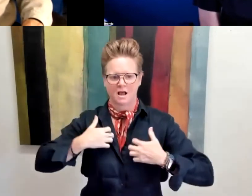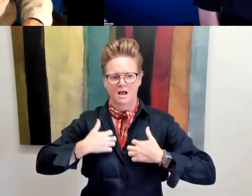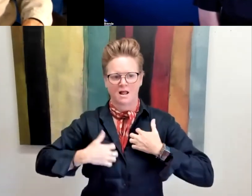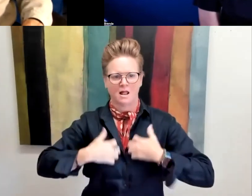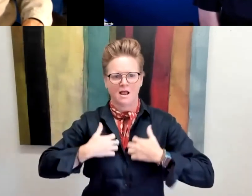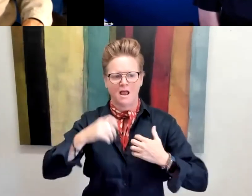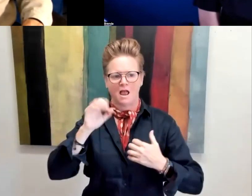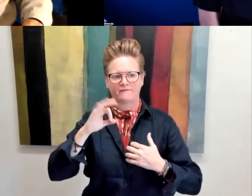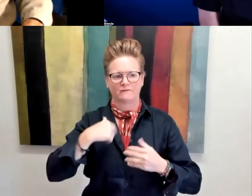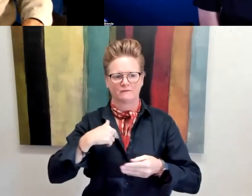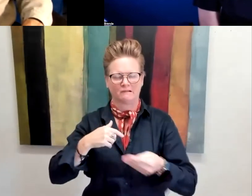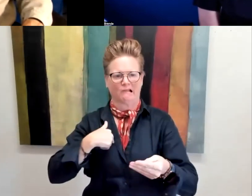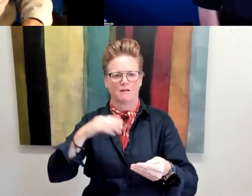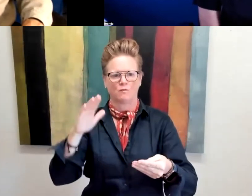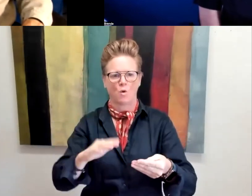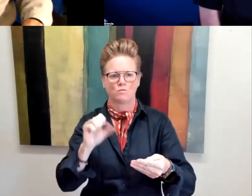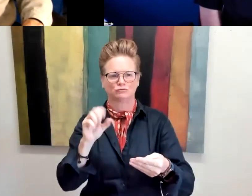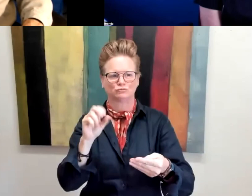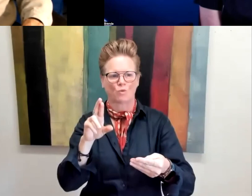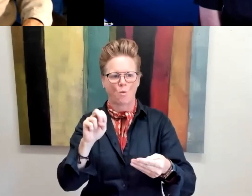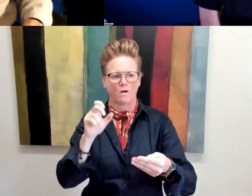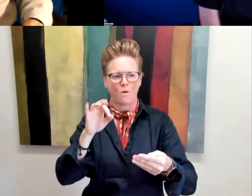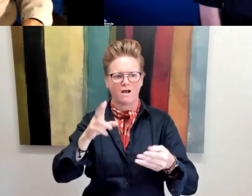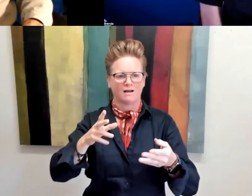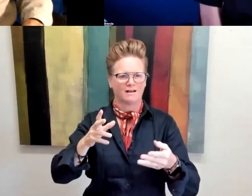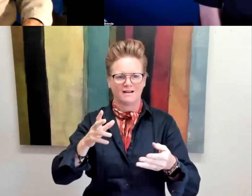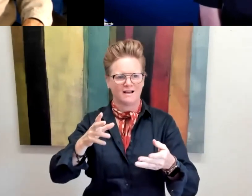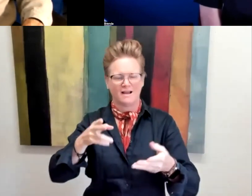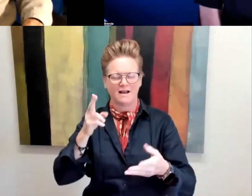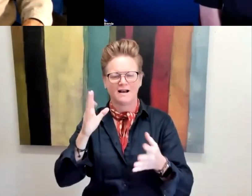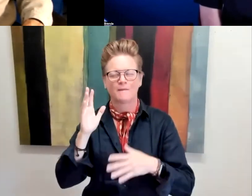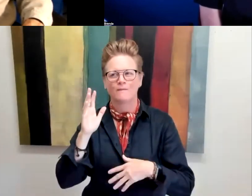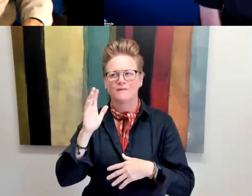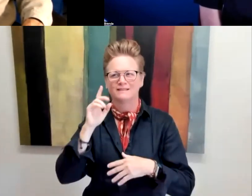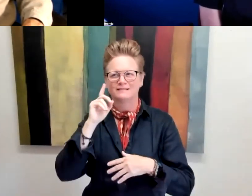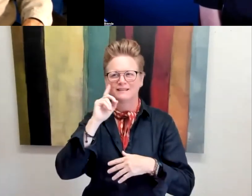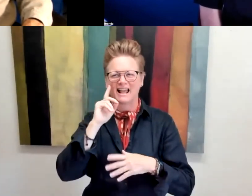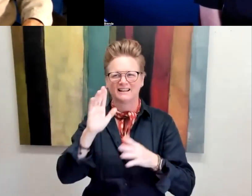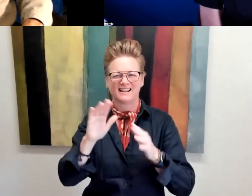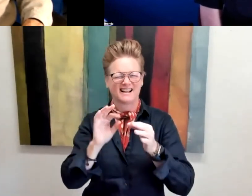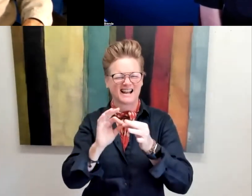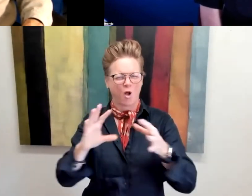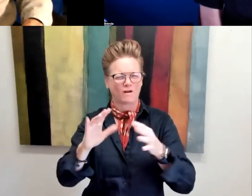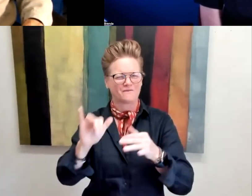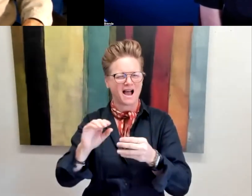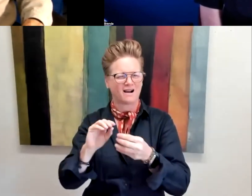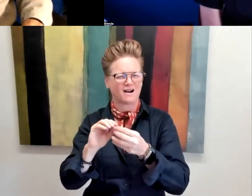the teachers' angst about giving them a low score.